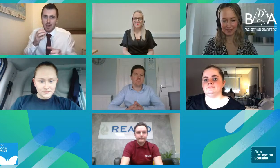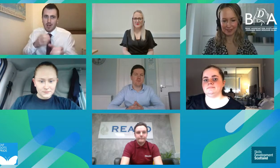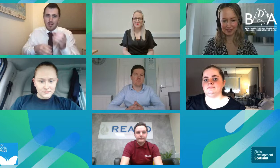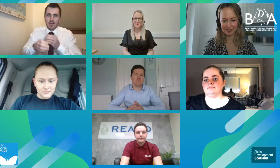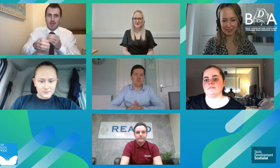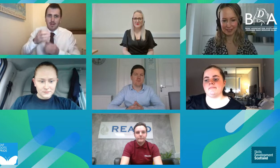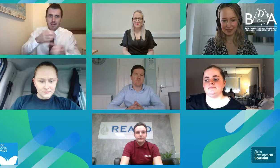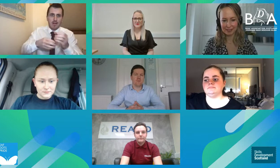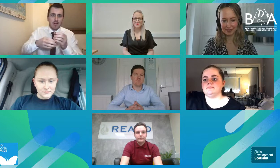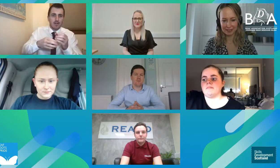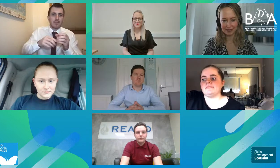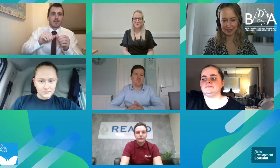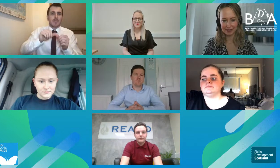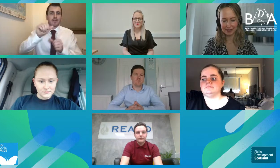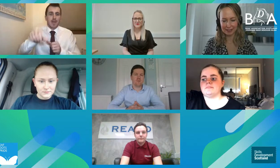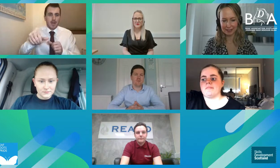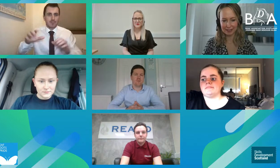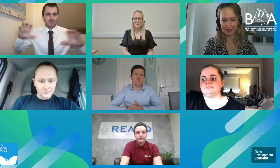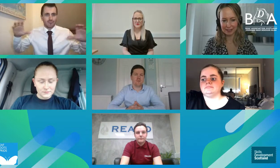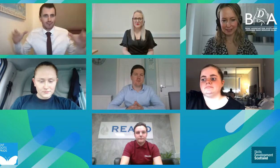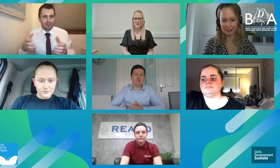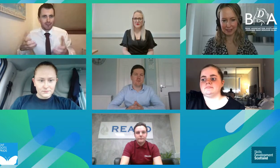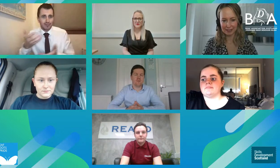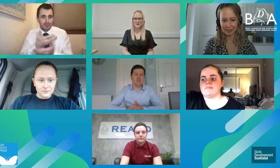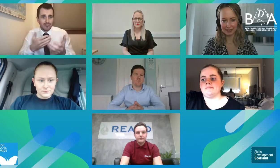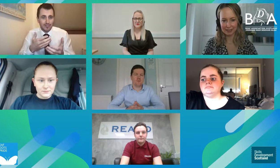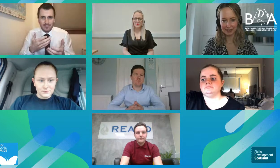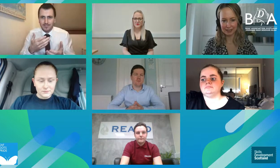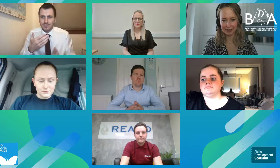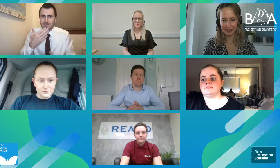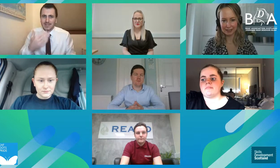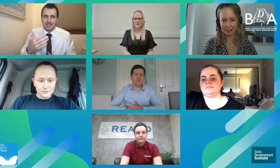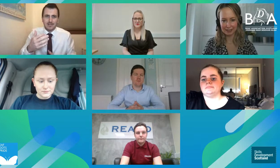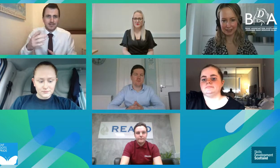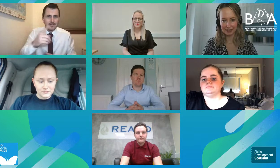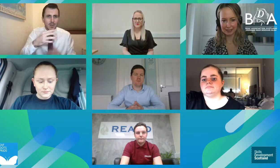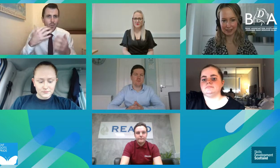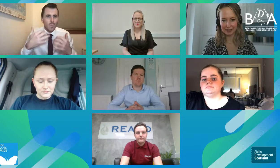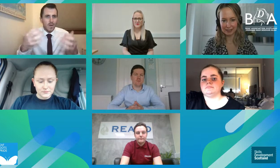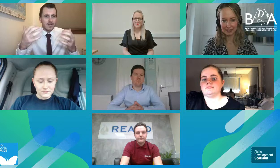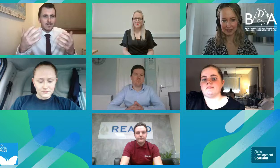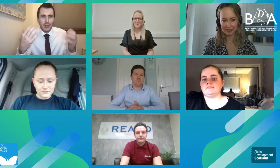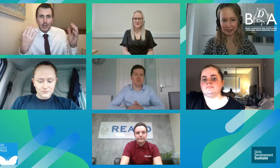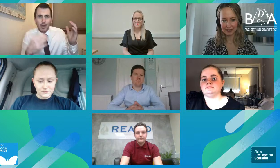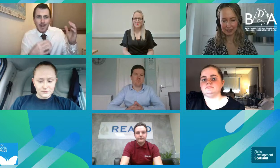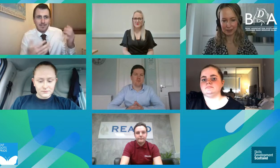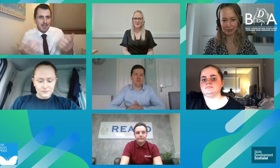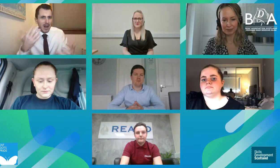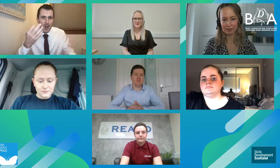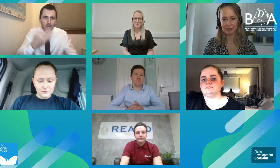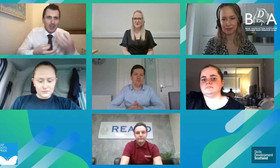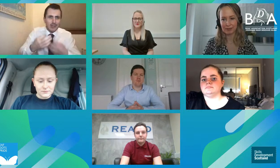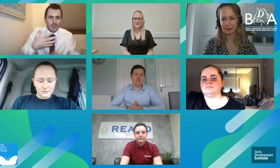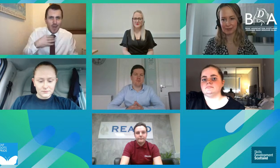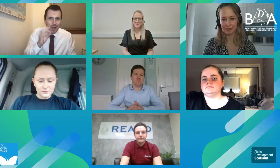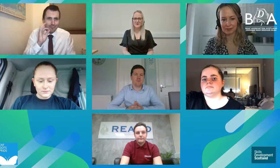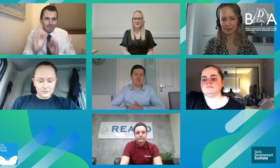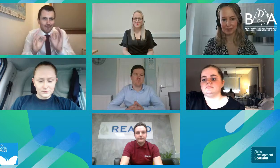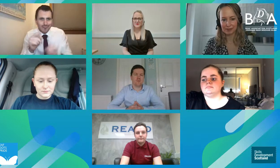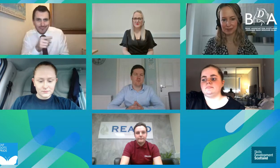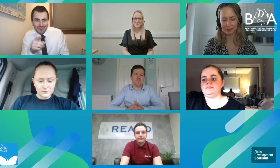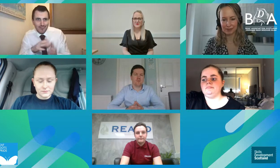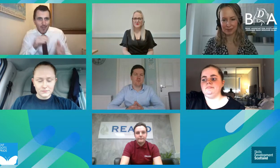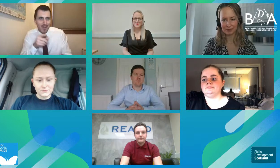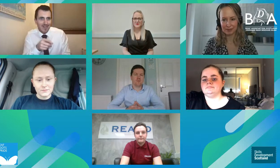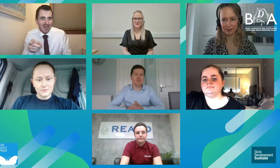What we'll do is hopefully at some points we will go through each of the role models, and towards the end we'll maybe have a group discussion. So we are